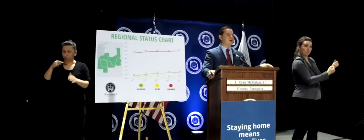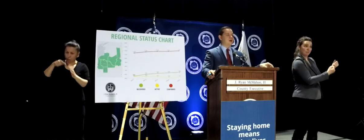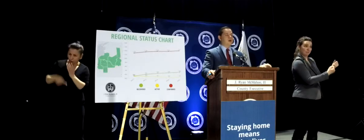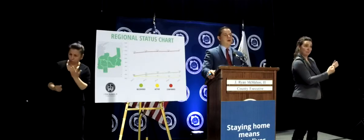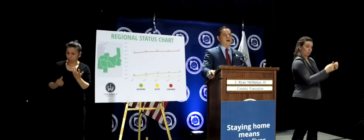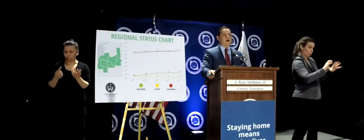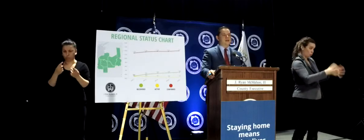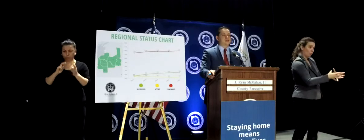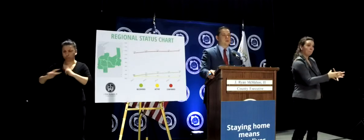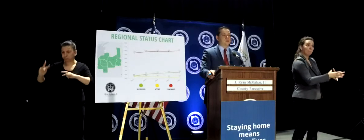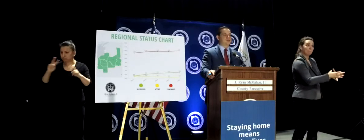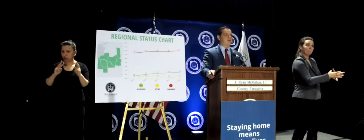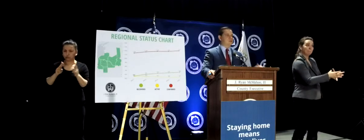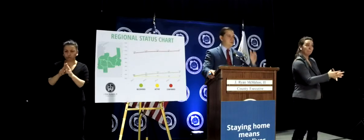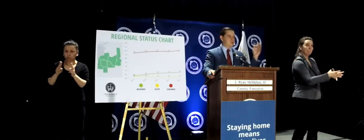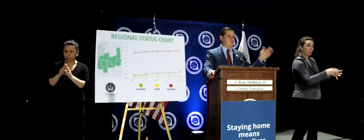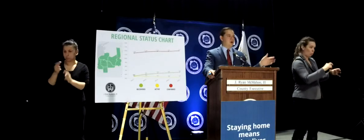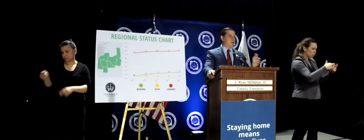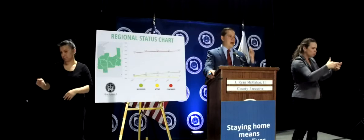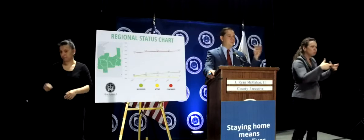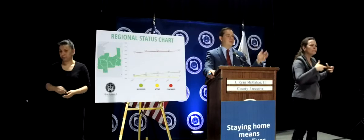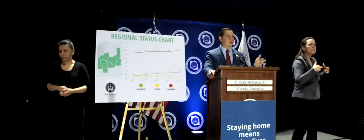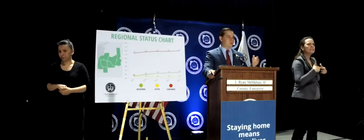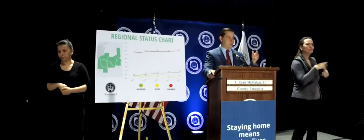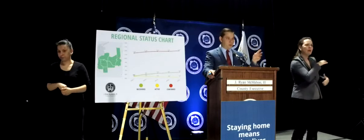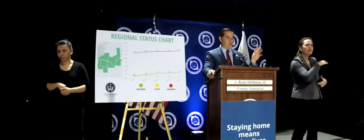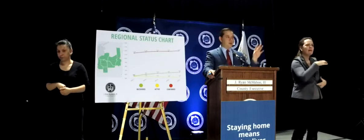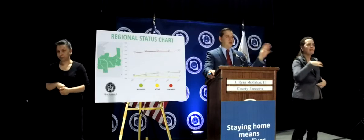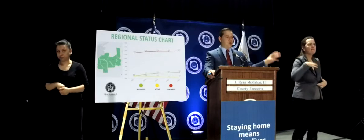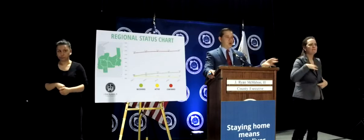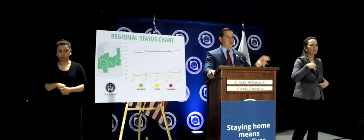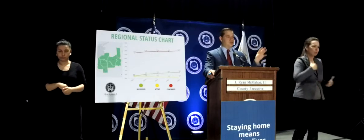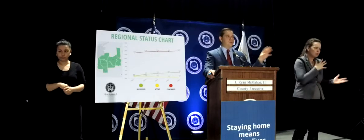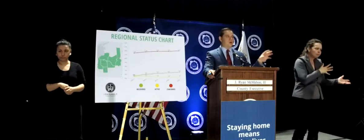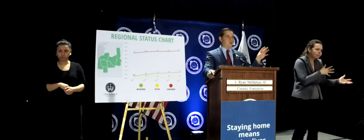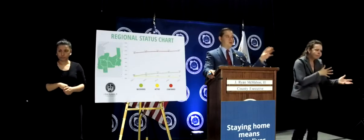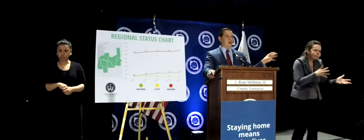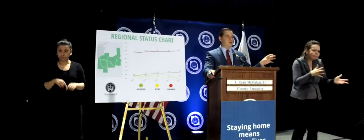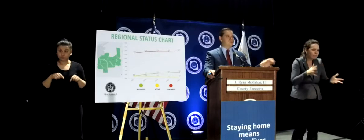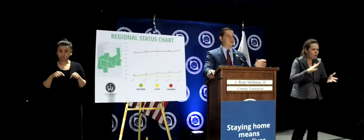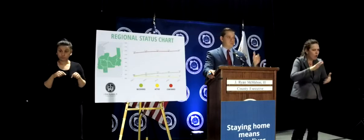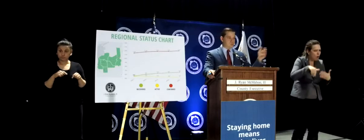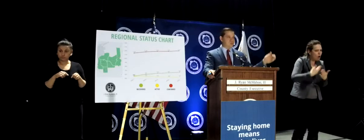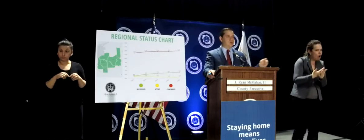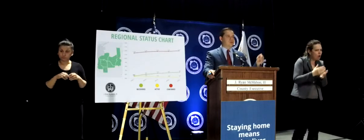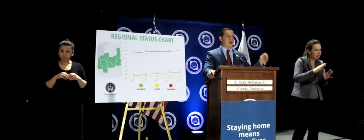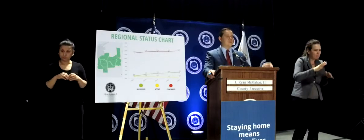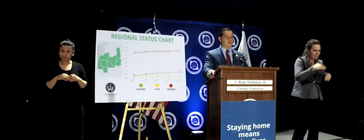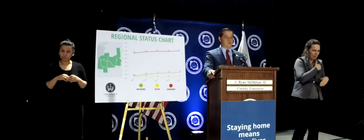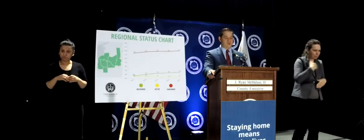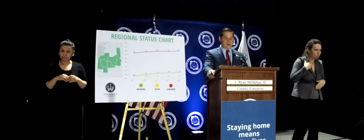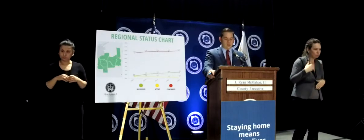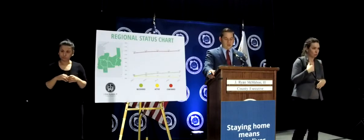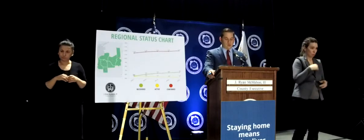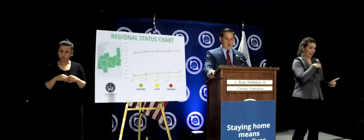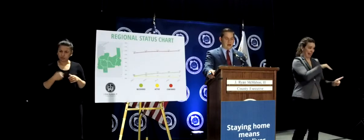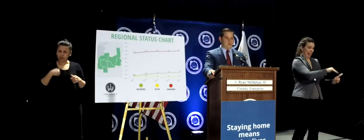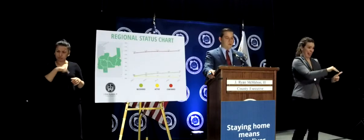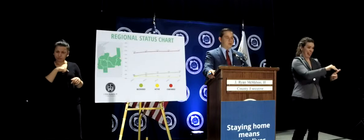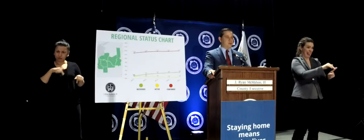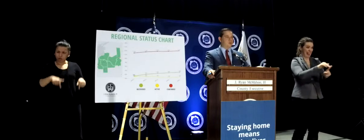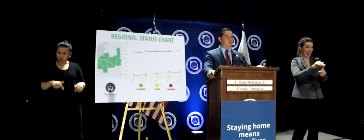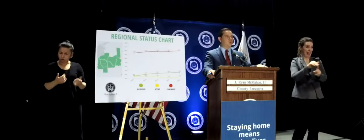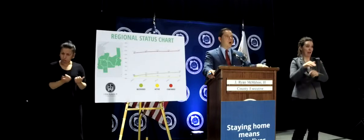Jim Fail. So these conversations have already been happening here, but we're encouraging some of our other counties to start driving those so